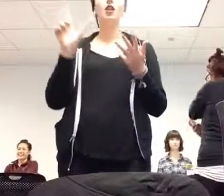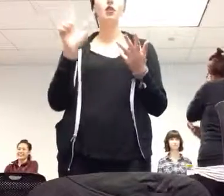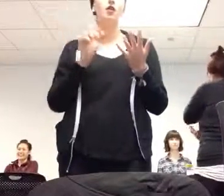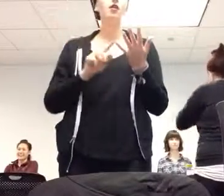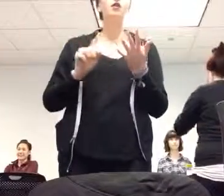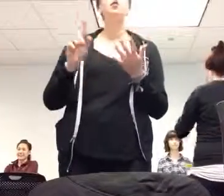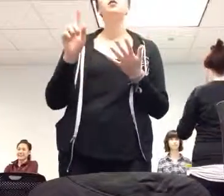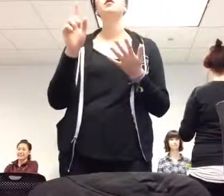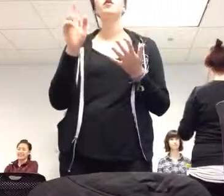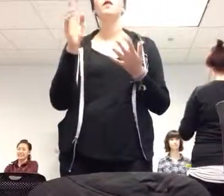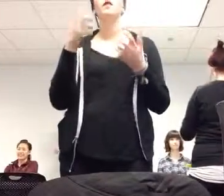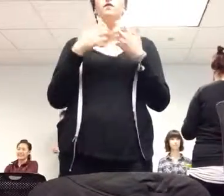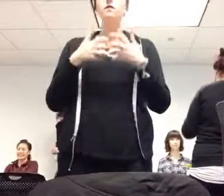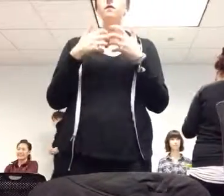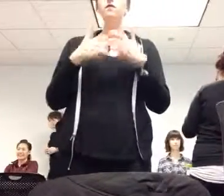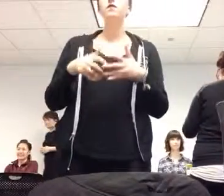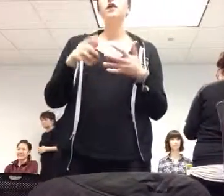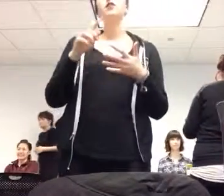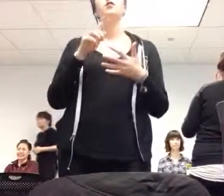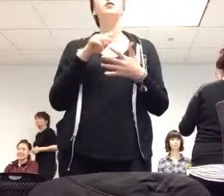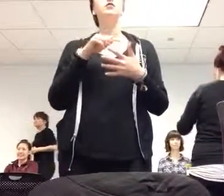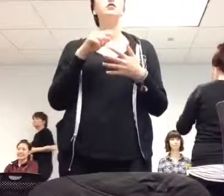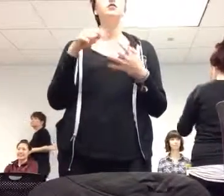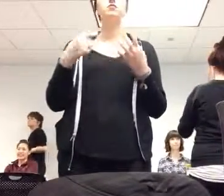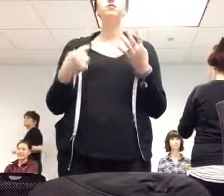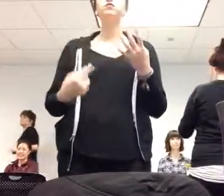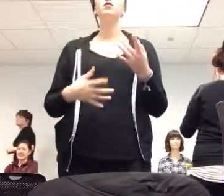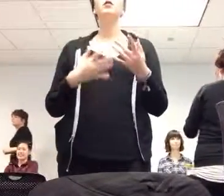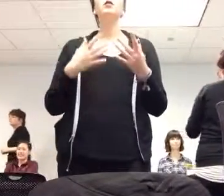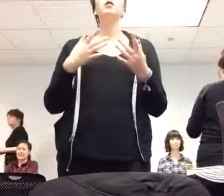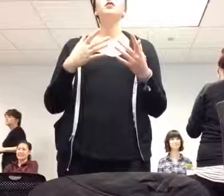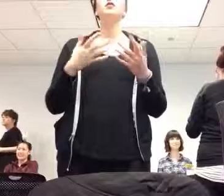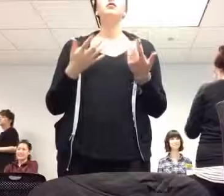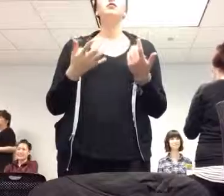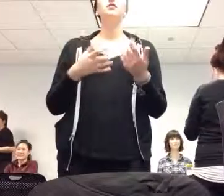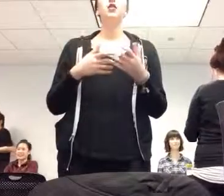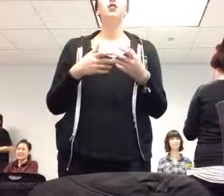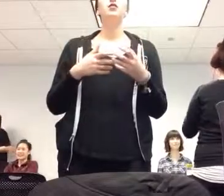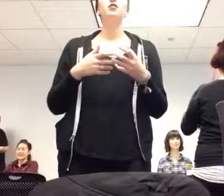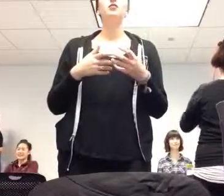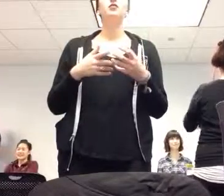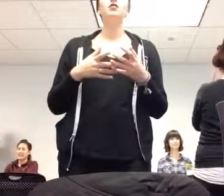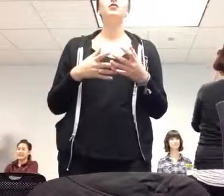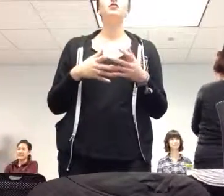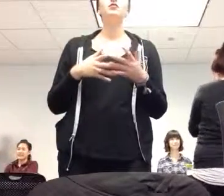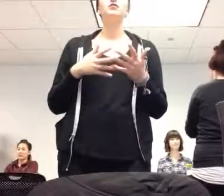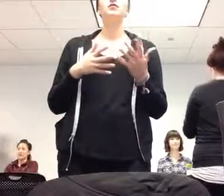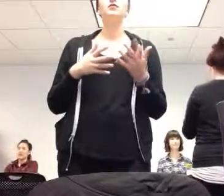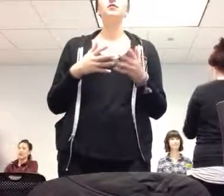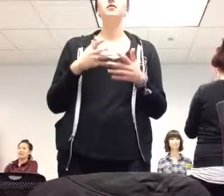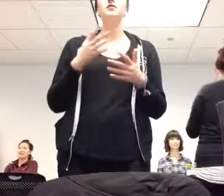137 tractors, 49,000 combines, 7 million horses, 17 million